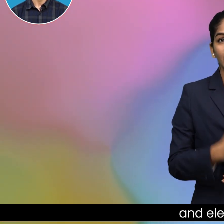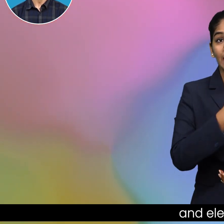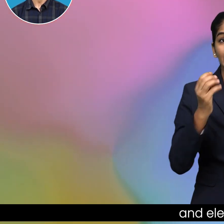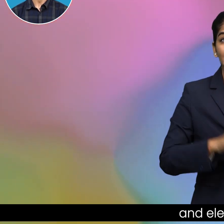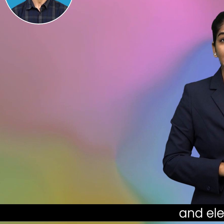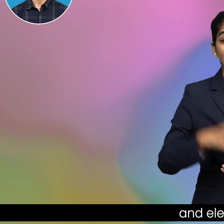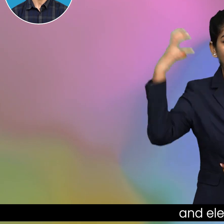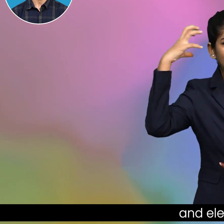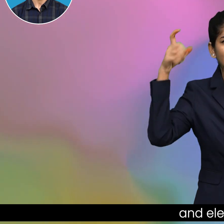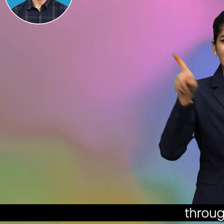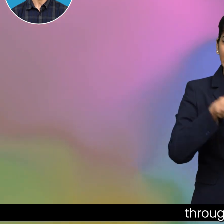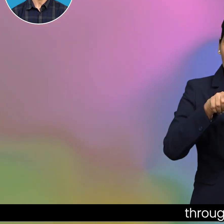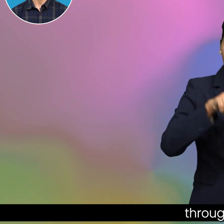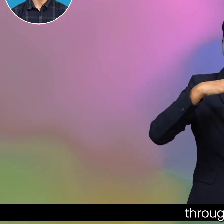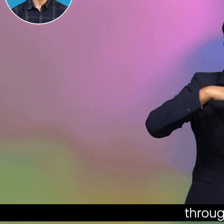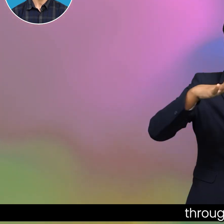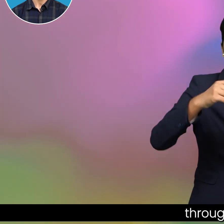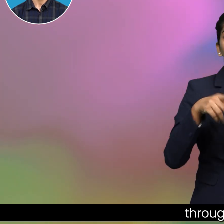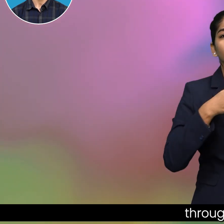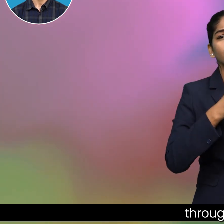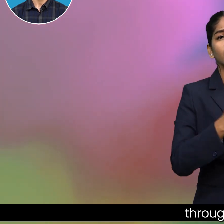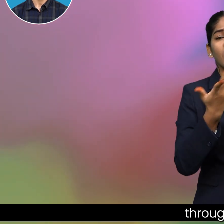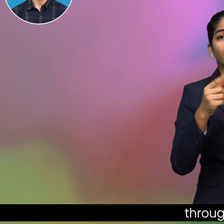and electrical signals through the nerves.